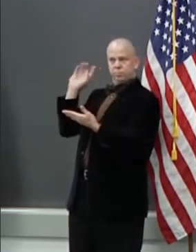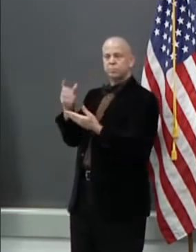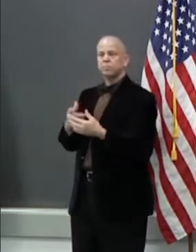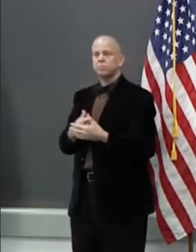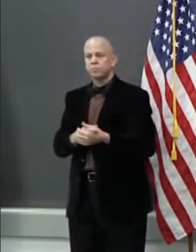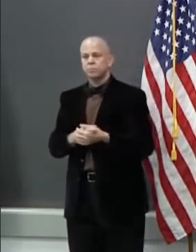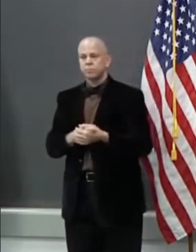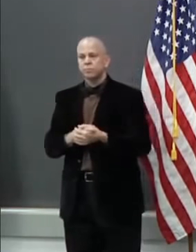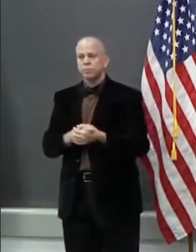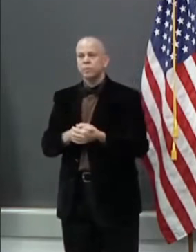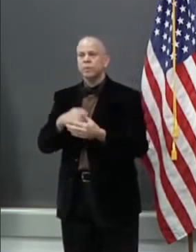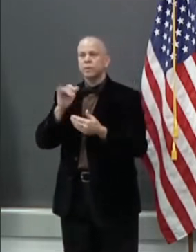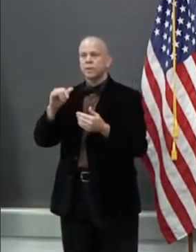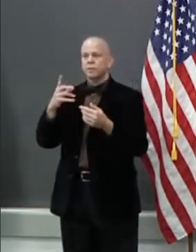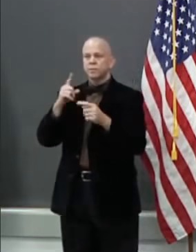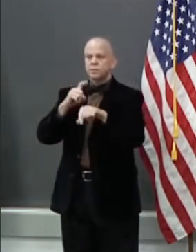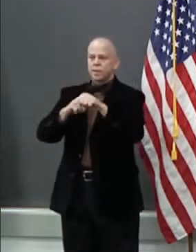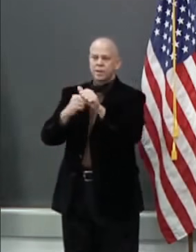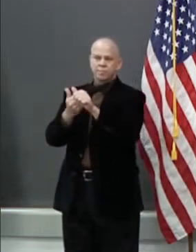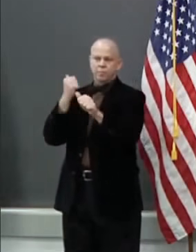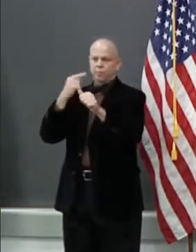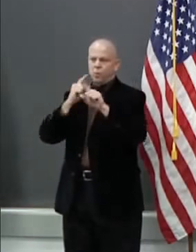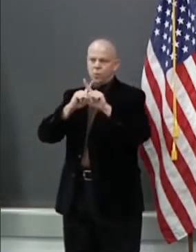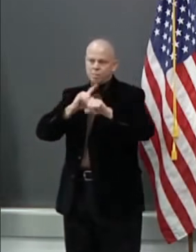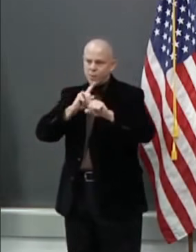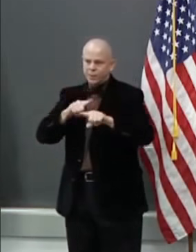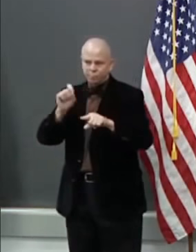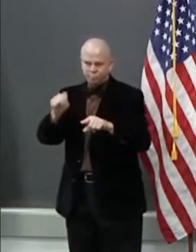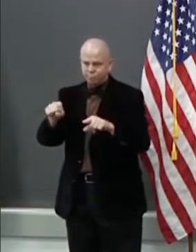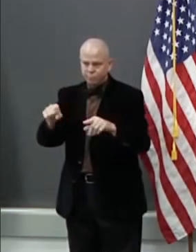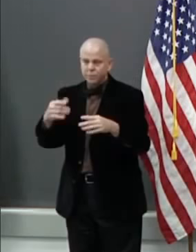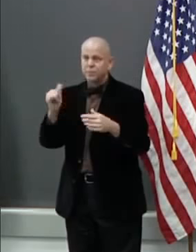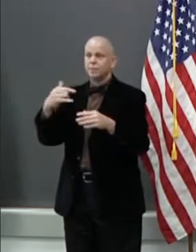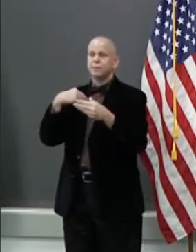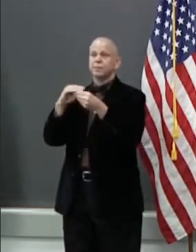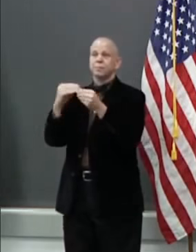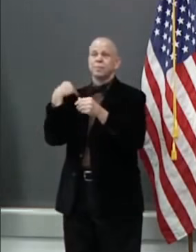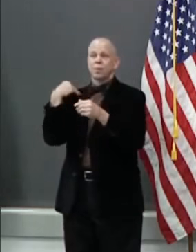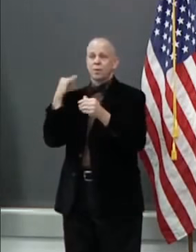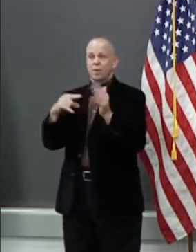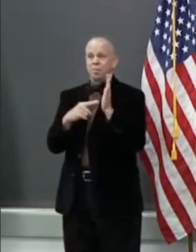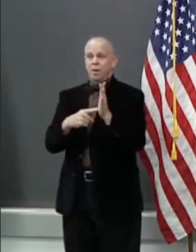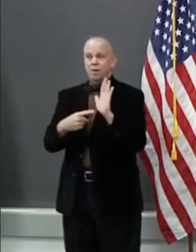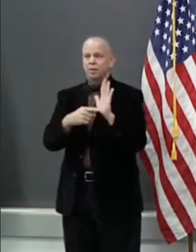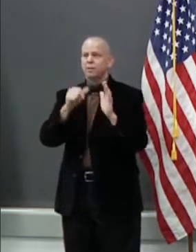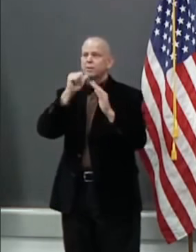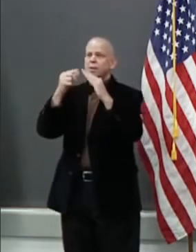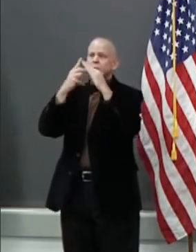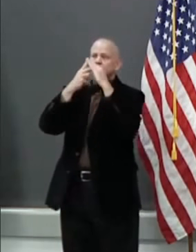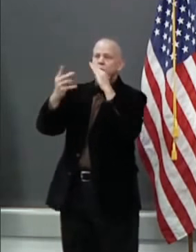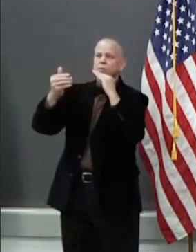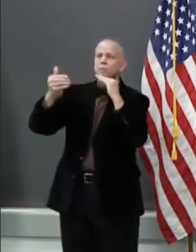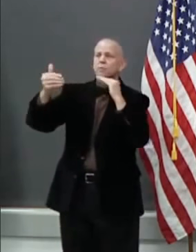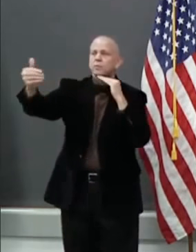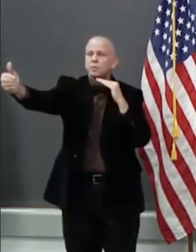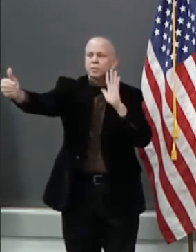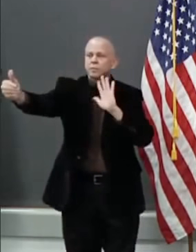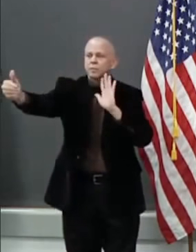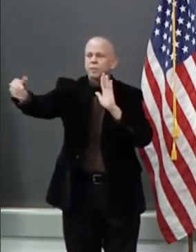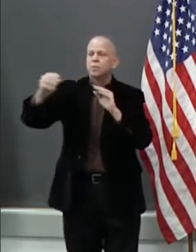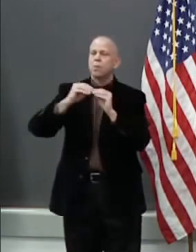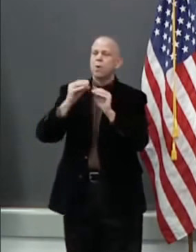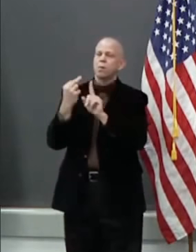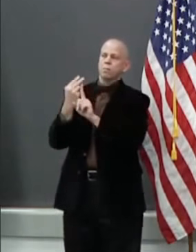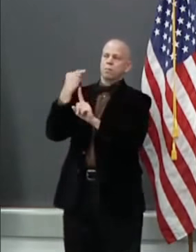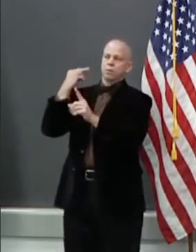cases. And so again, as I've said before when we talk about the model, it's not a prediction of the future, but it's a tool that helps us plan for